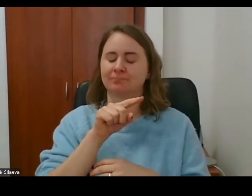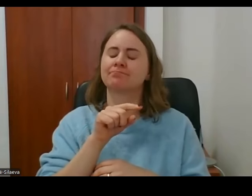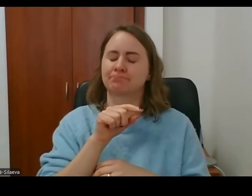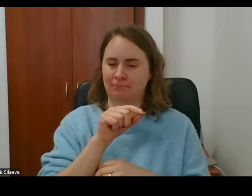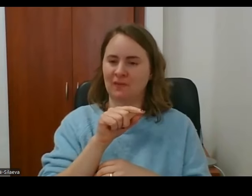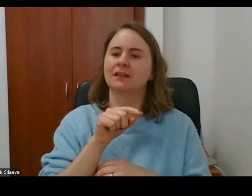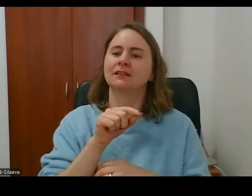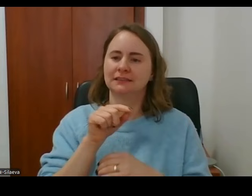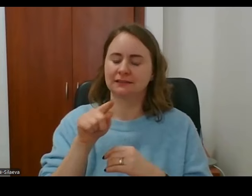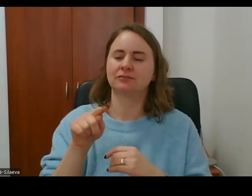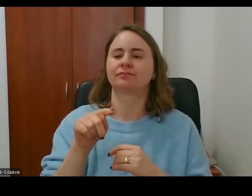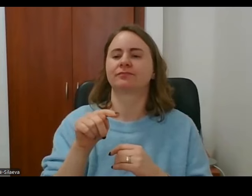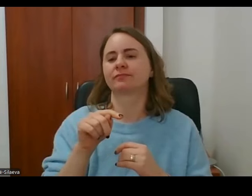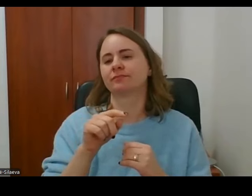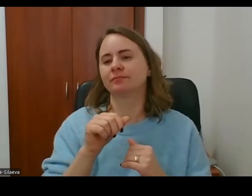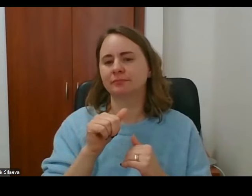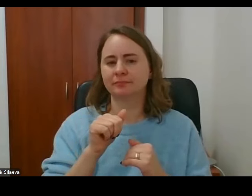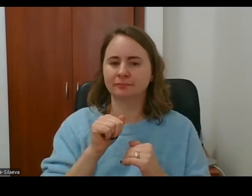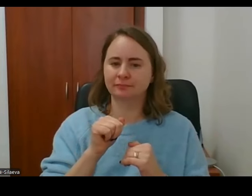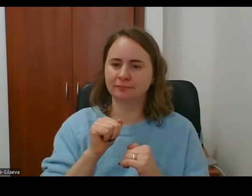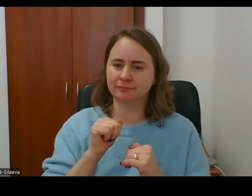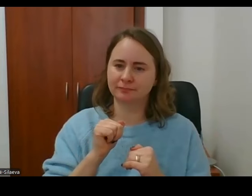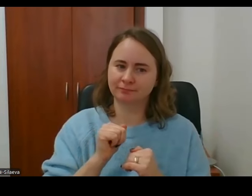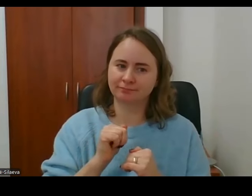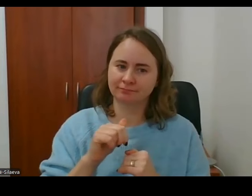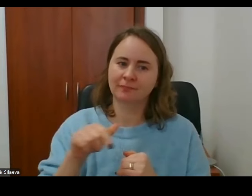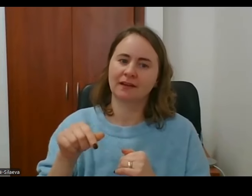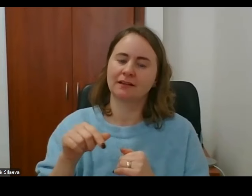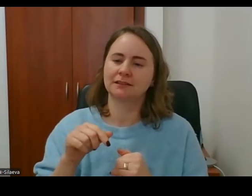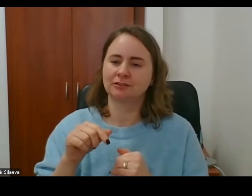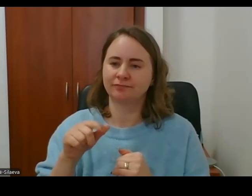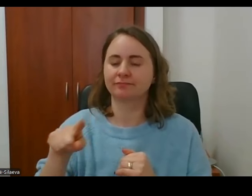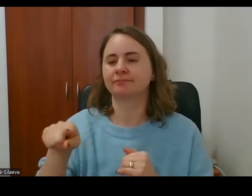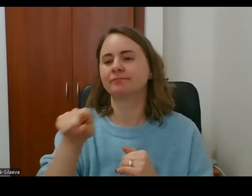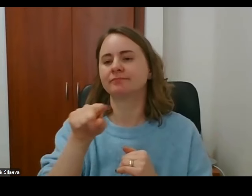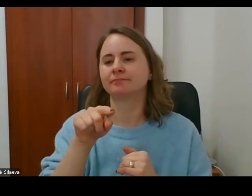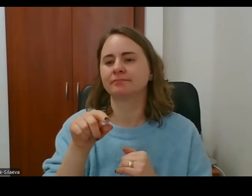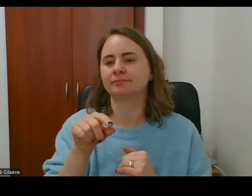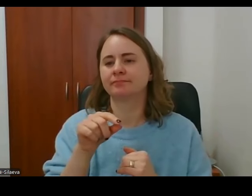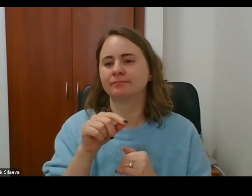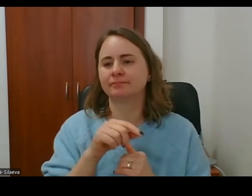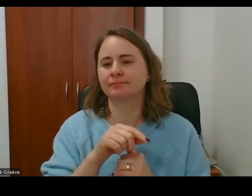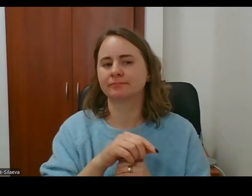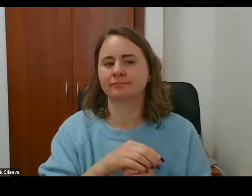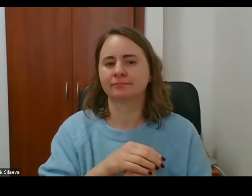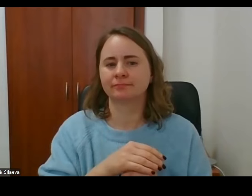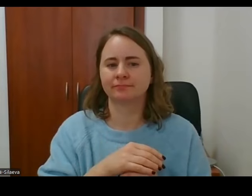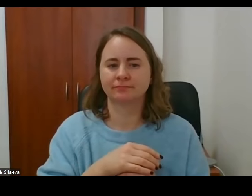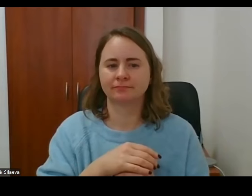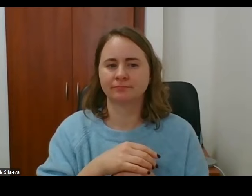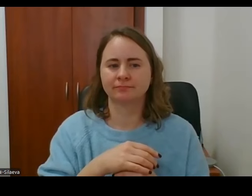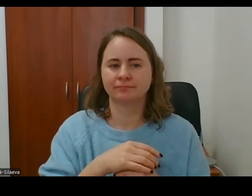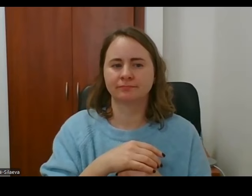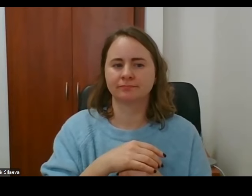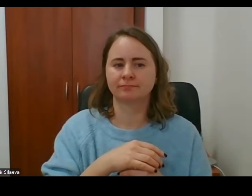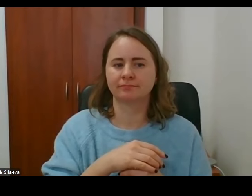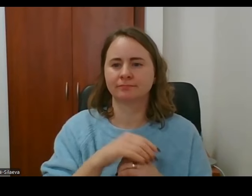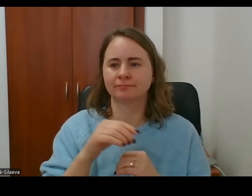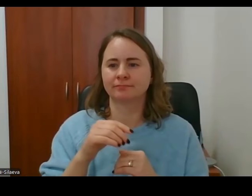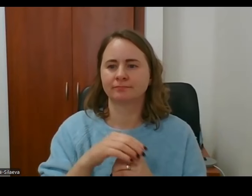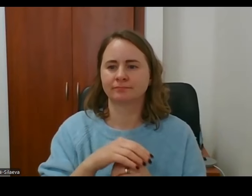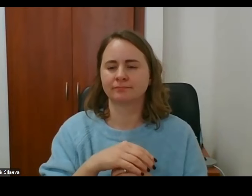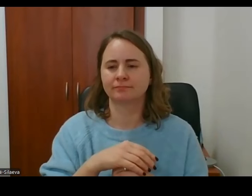limited words, one word by word. Is it actually thinking? Is it actually communication? Maybe, but I